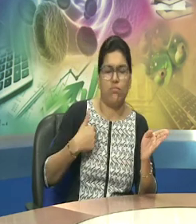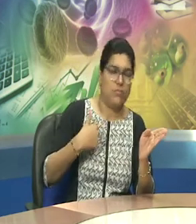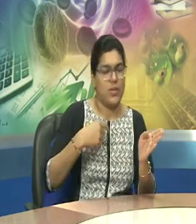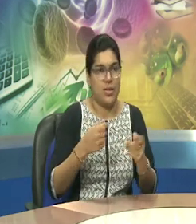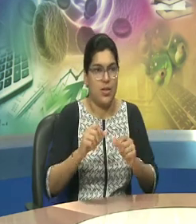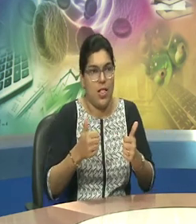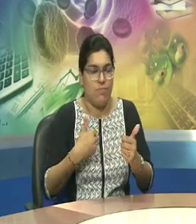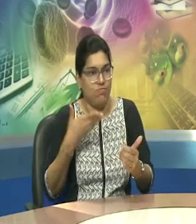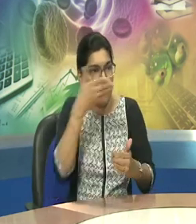innovatives.